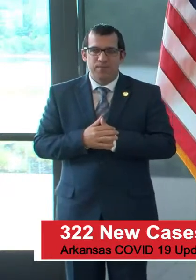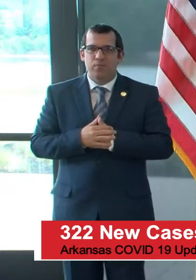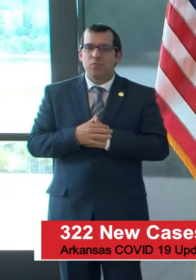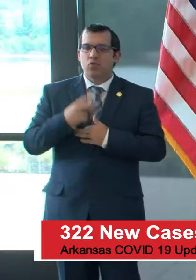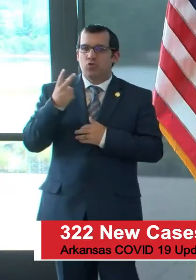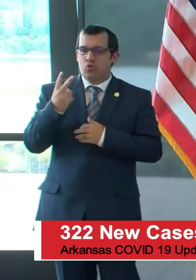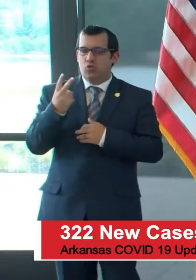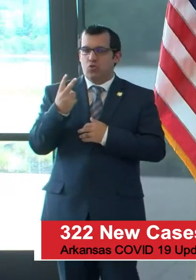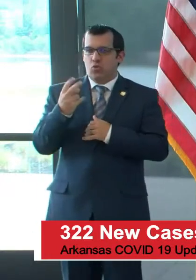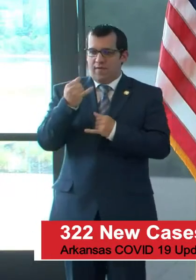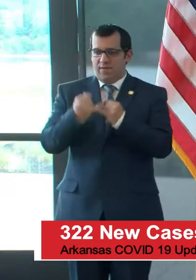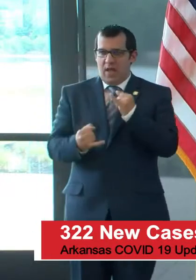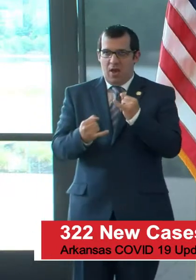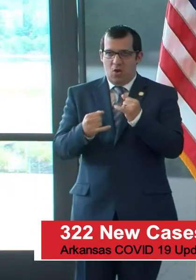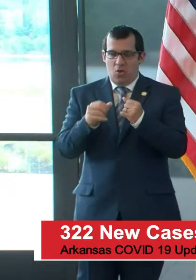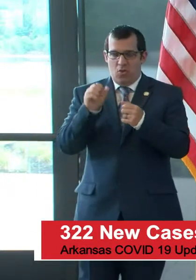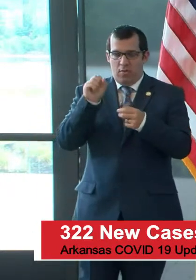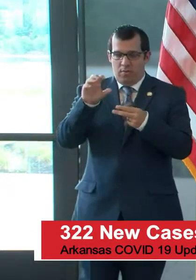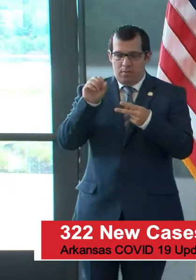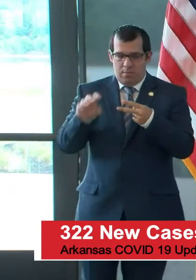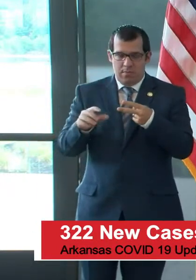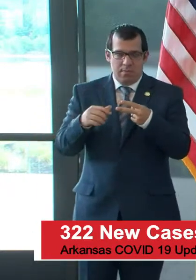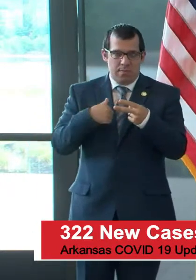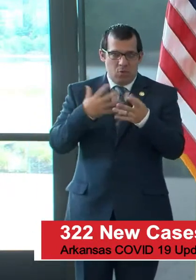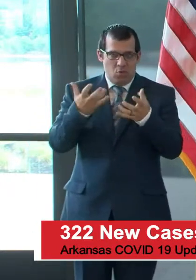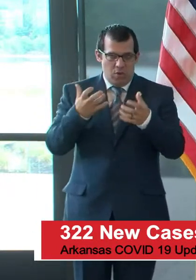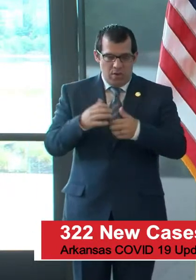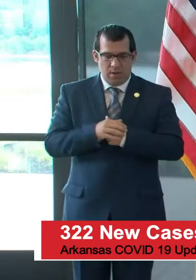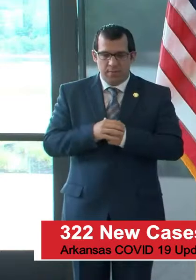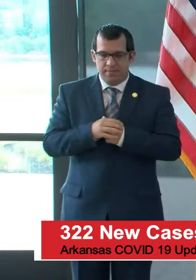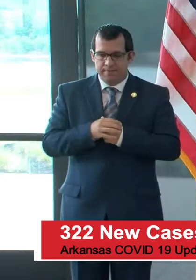Two final announcements that I wanted to make,